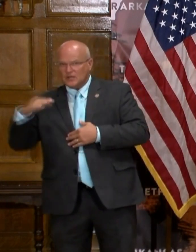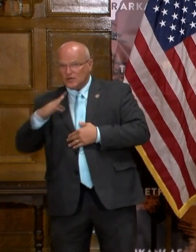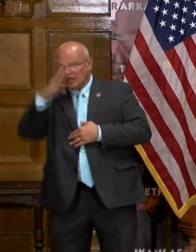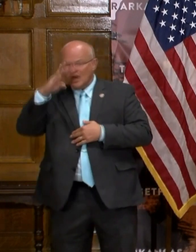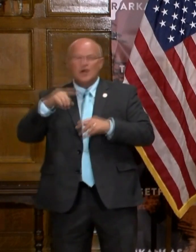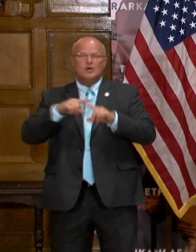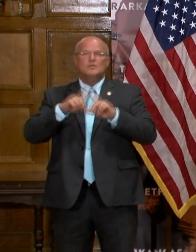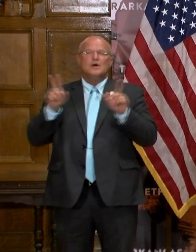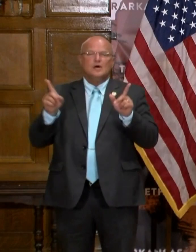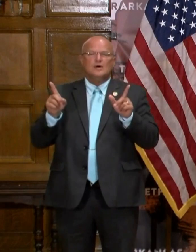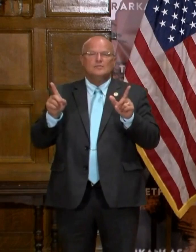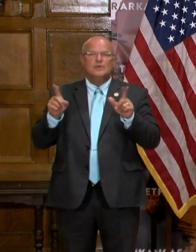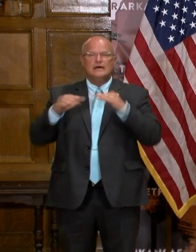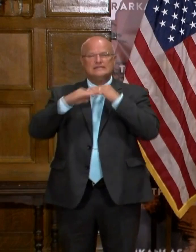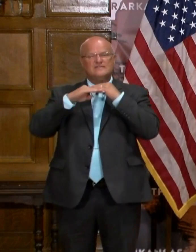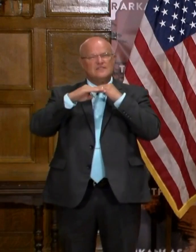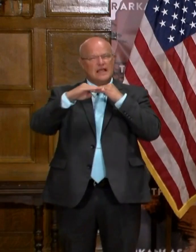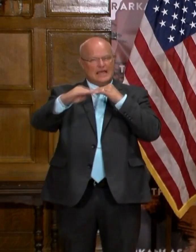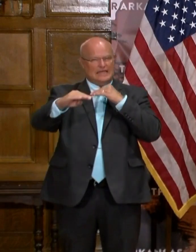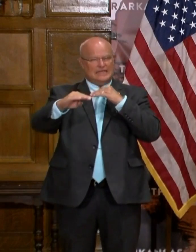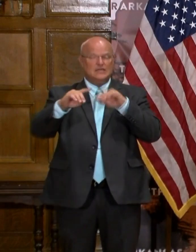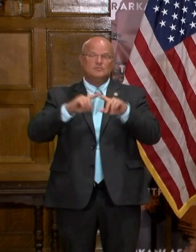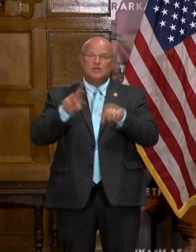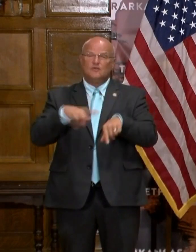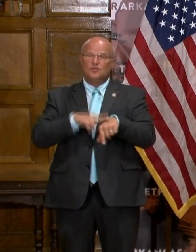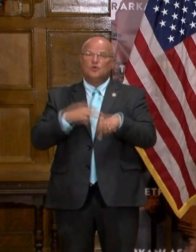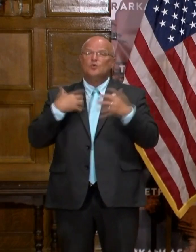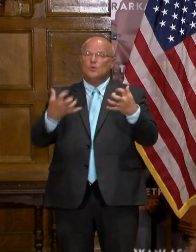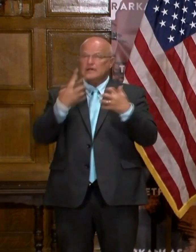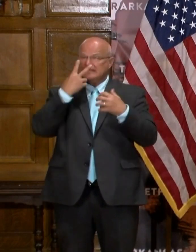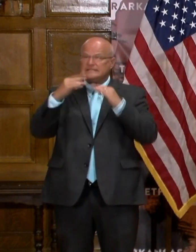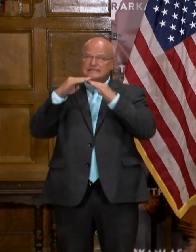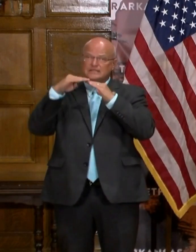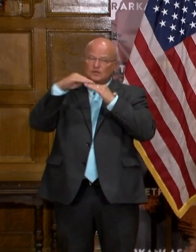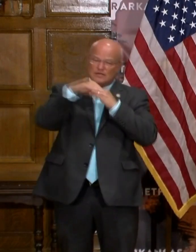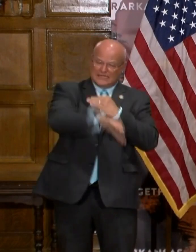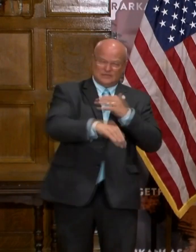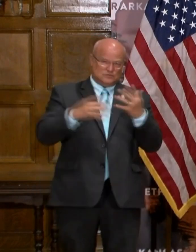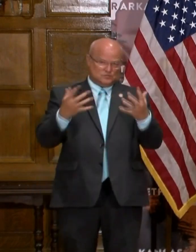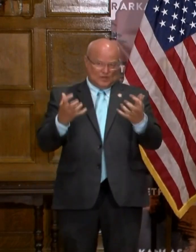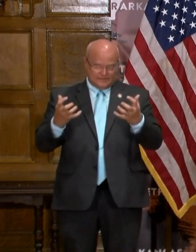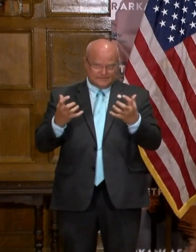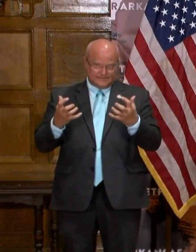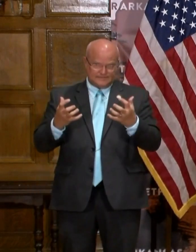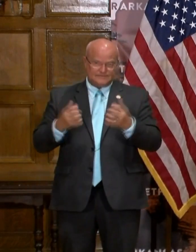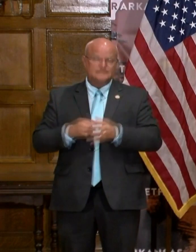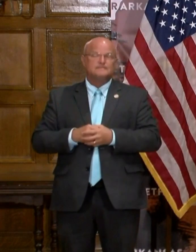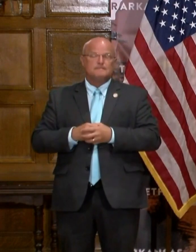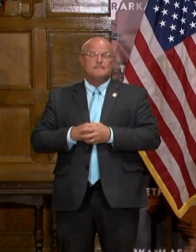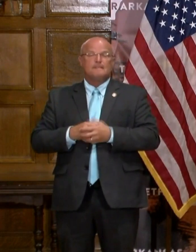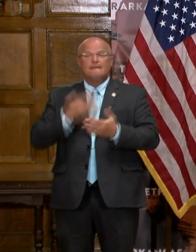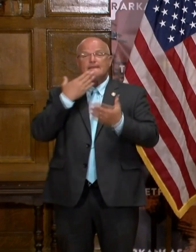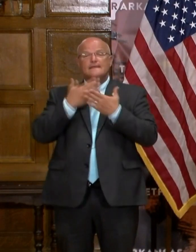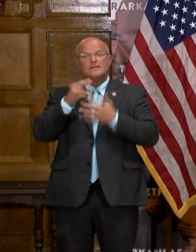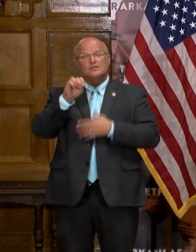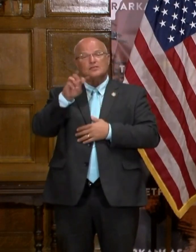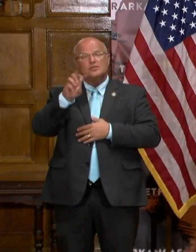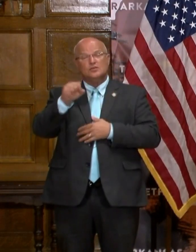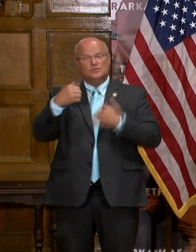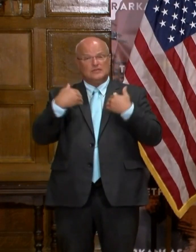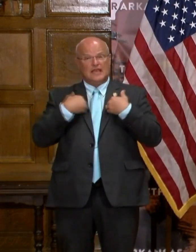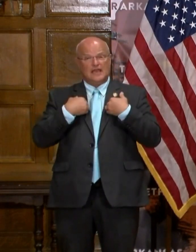It's flattening, but of course we'd like to see it go the opposite direction. It is good news that we